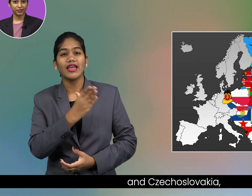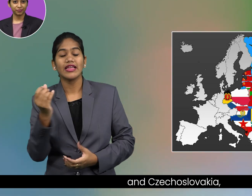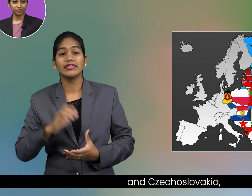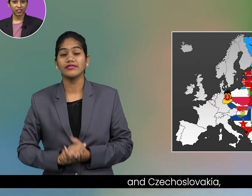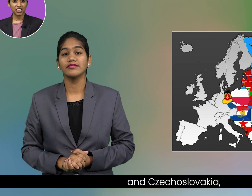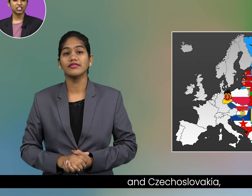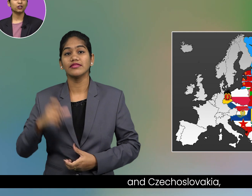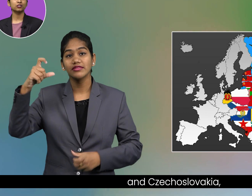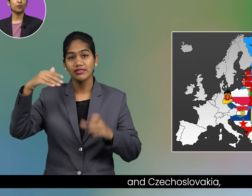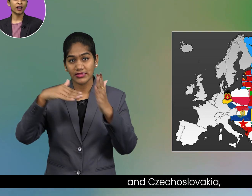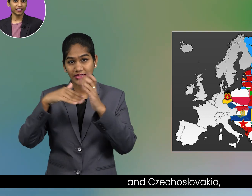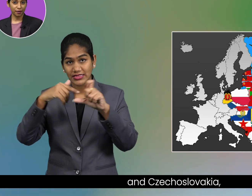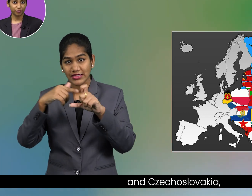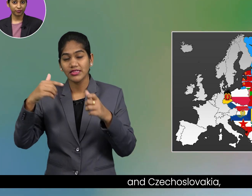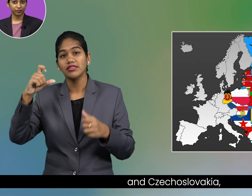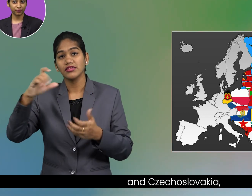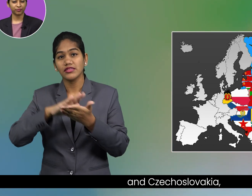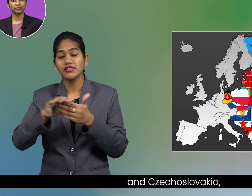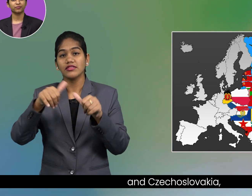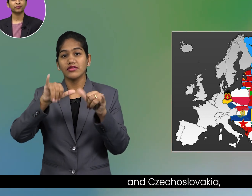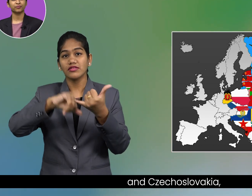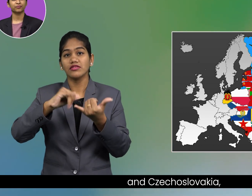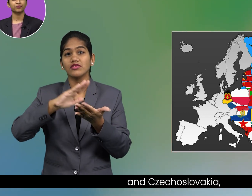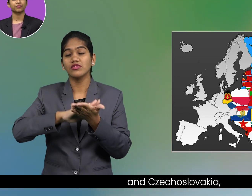and Czechoslovakia,